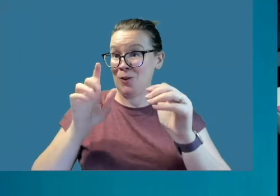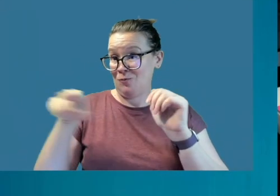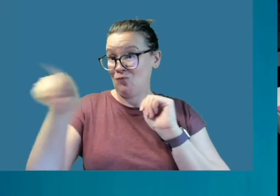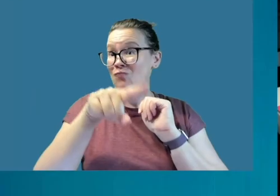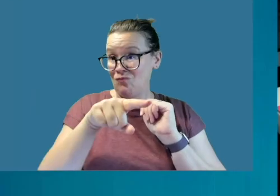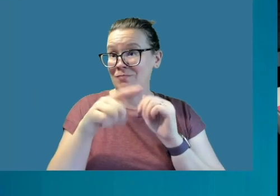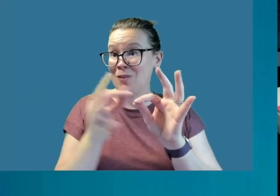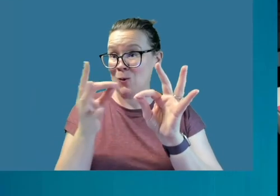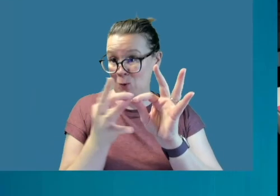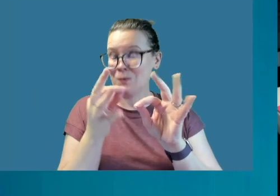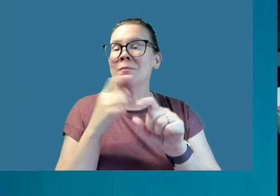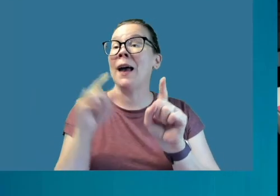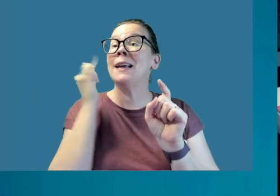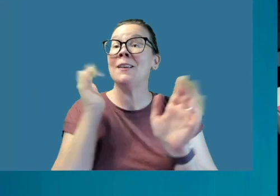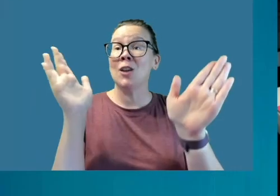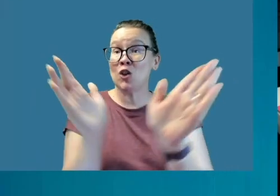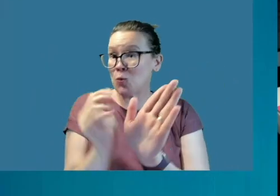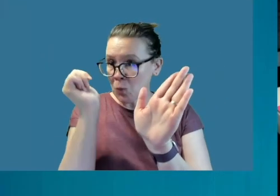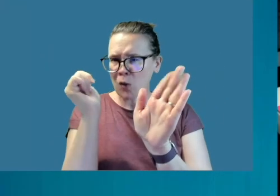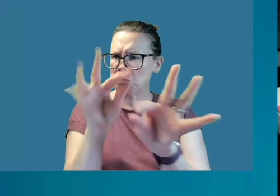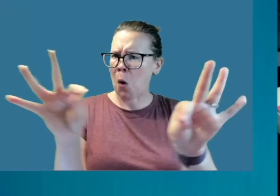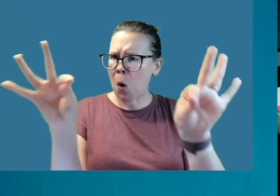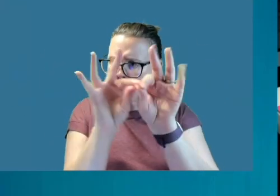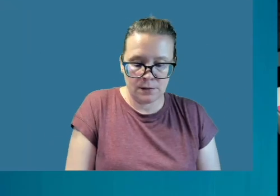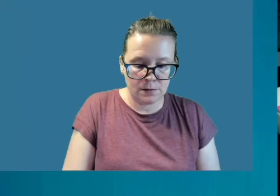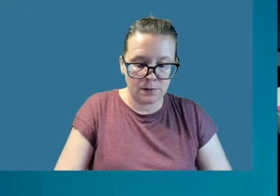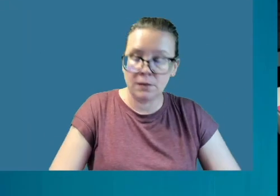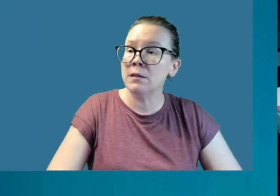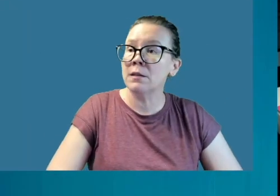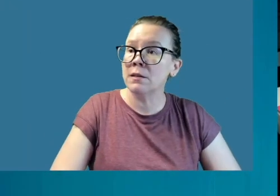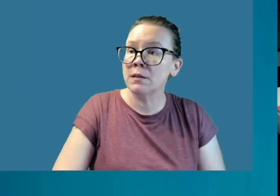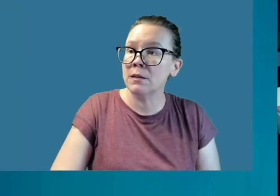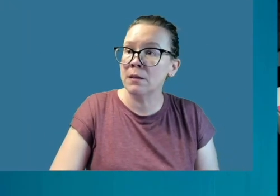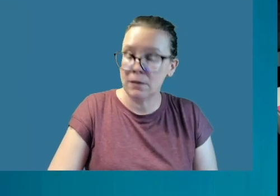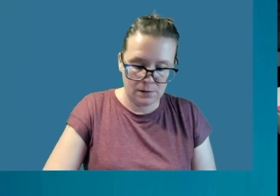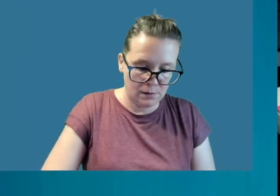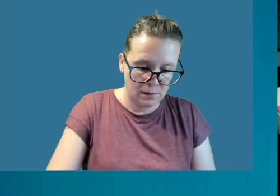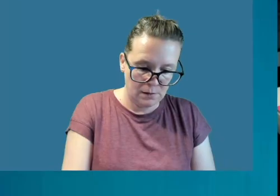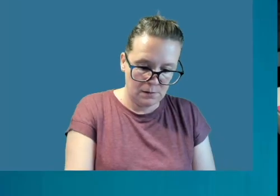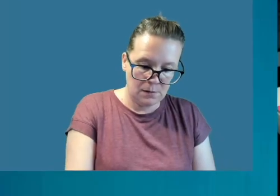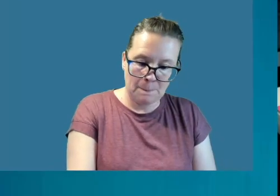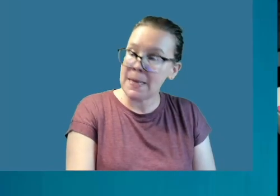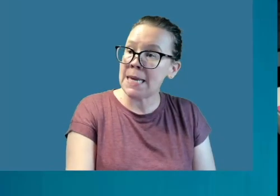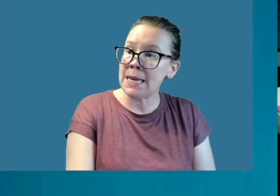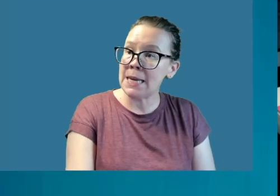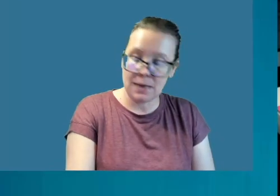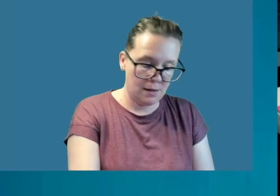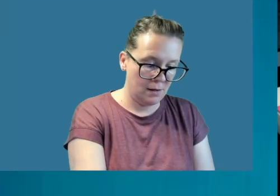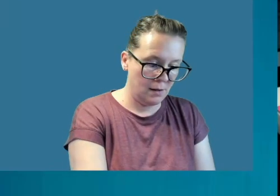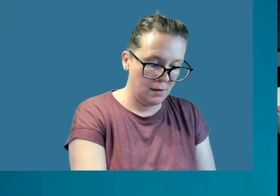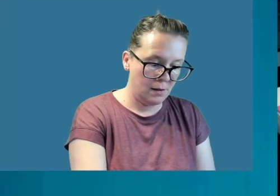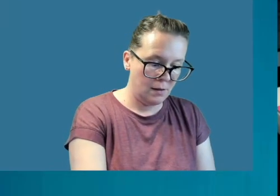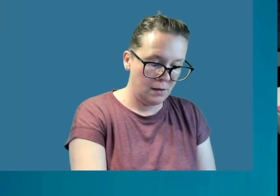then for my piece, it's cut very generously, which makes it easier for my students. But for you, this might be smaller. So